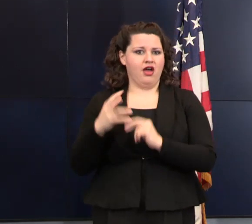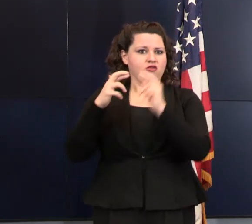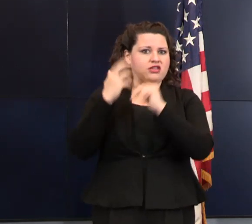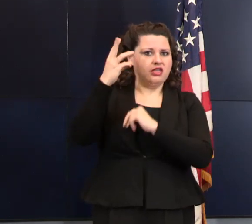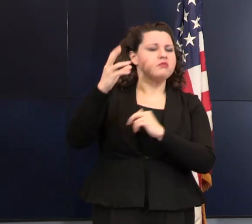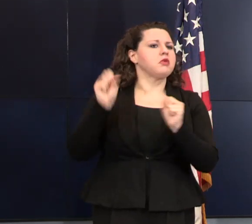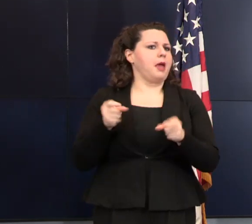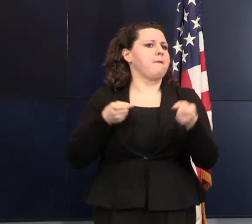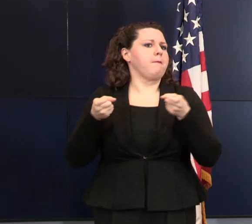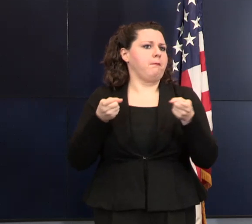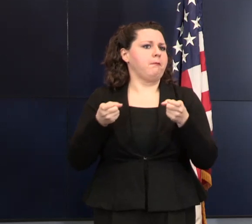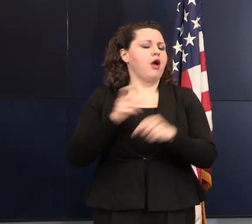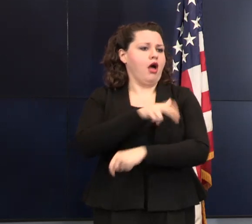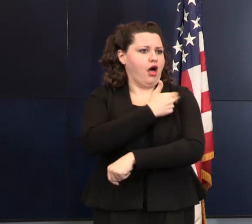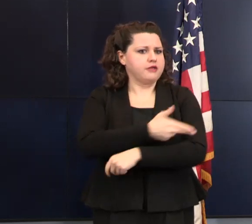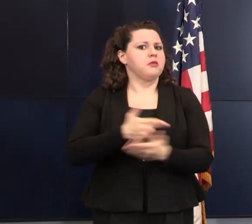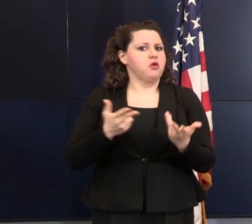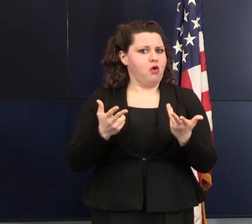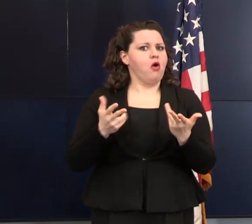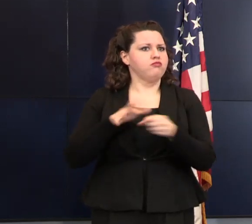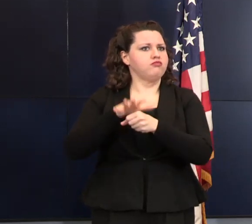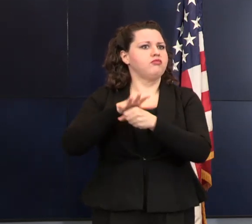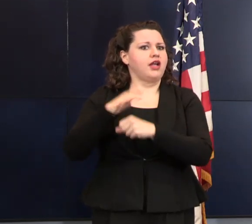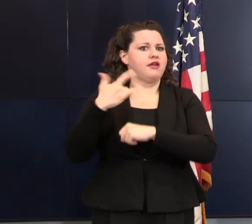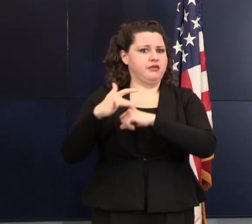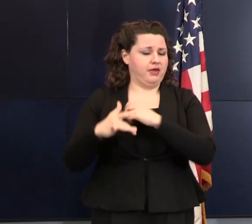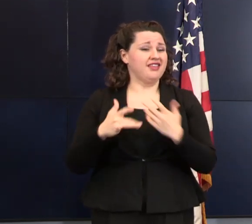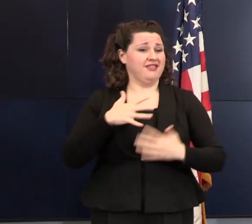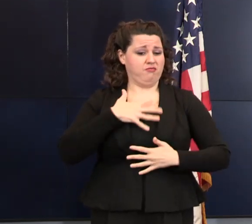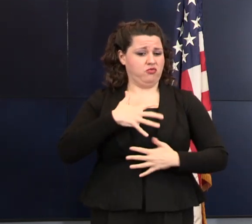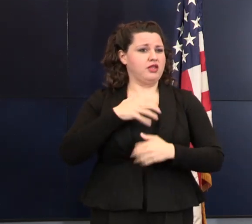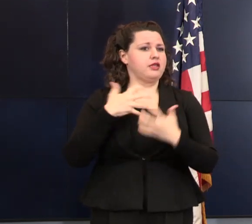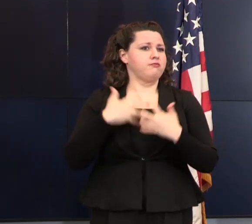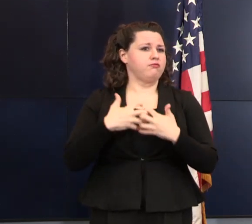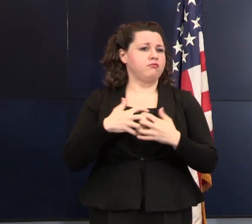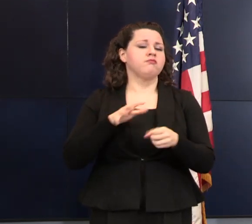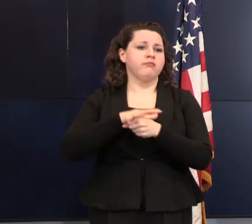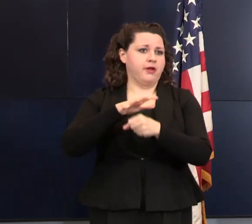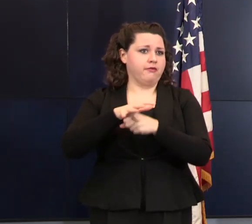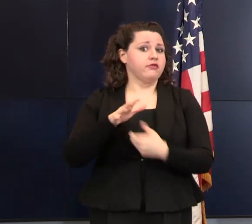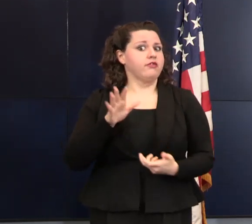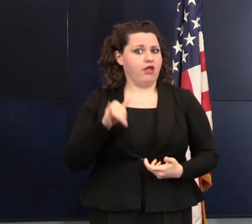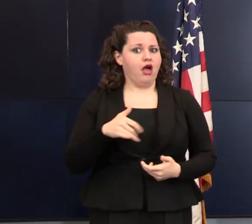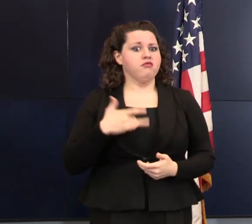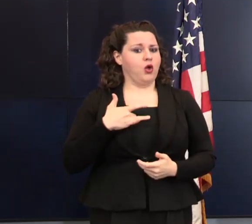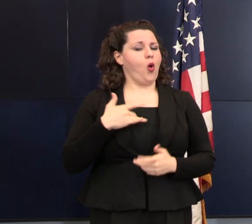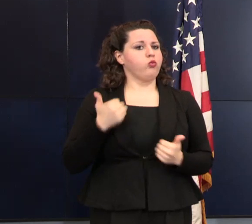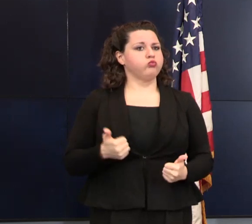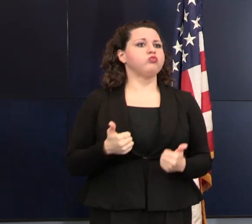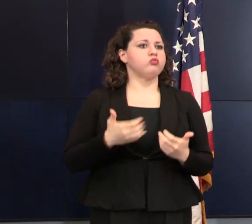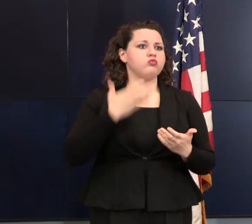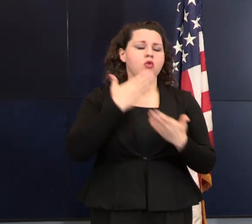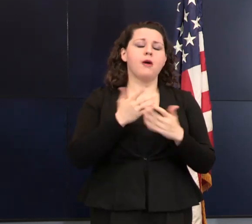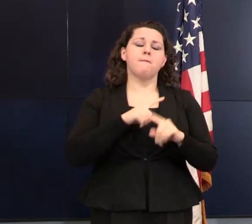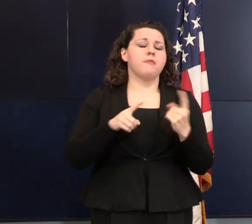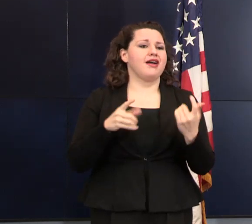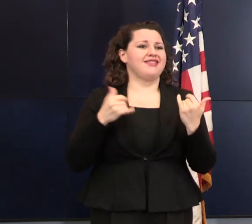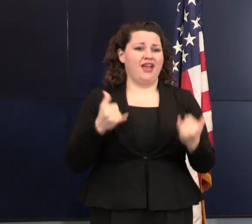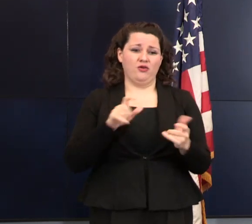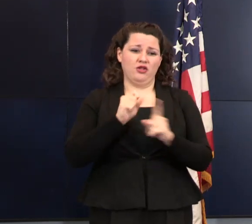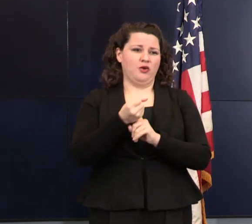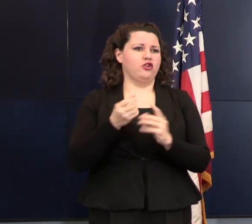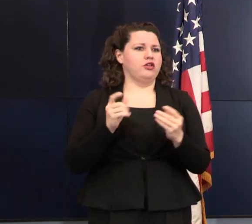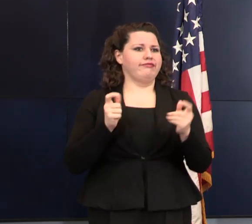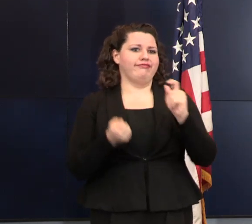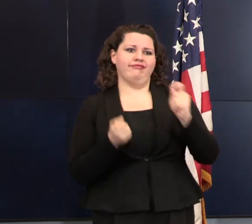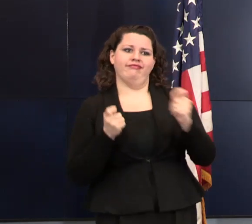Hospital capacity is strong, and ventilators are in good supply. This is encouraging, but we are in a very fluid situation,